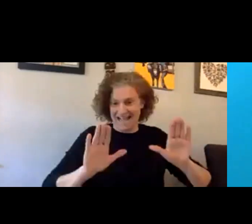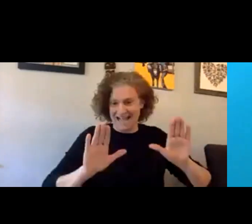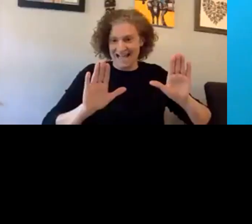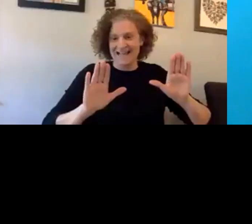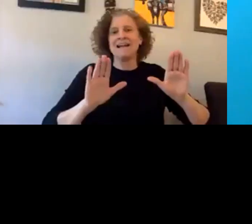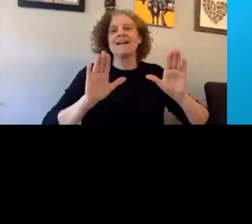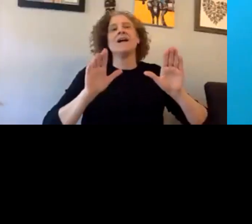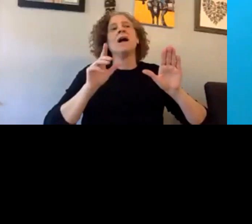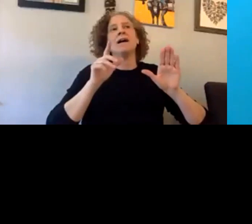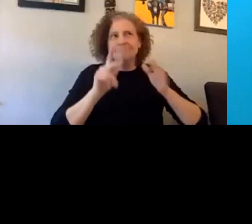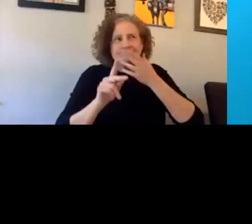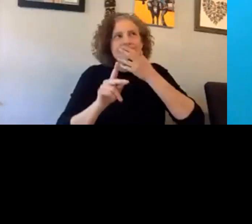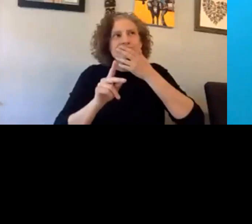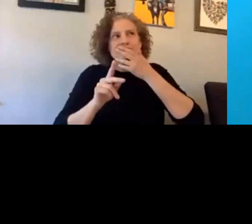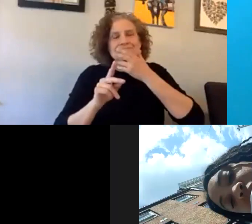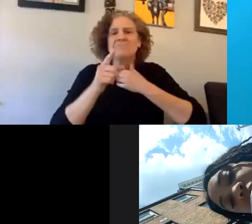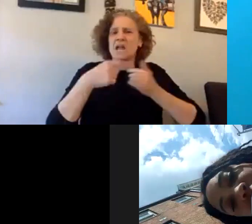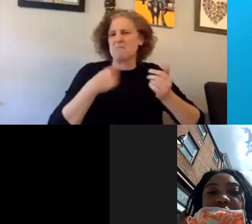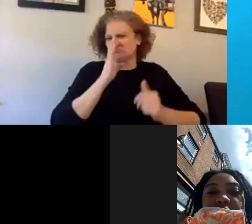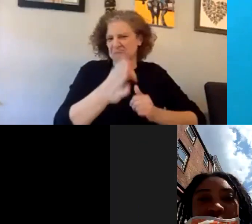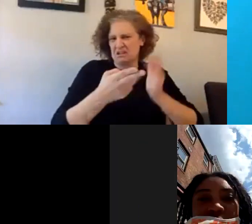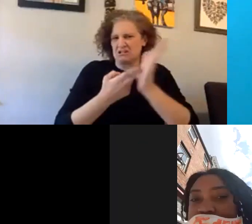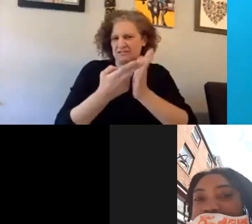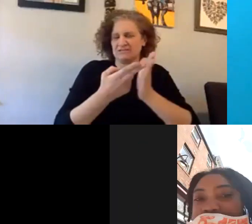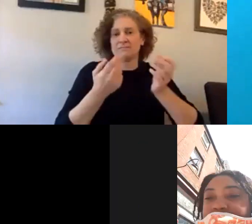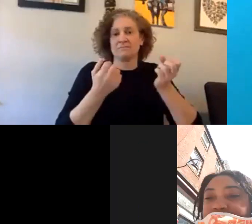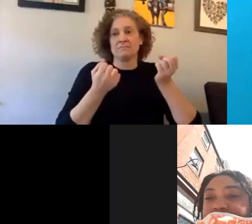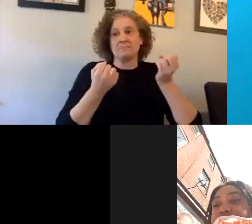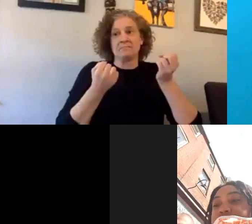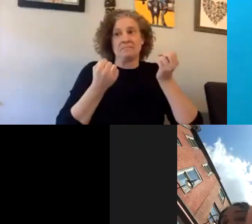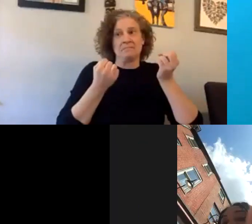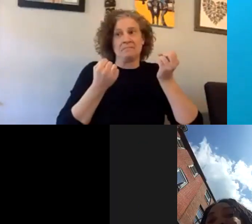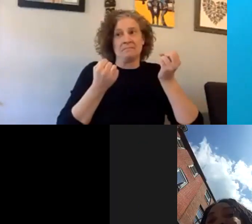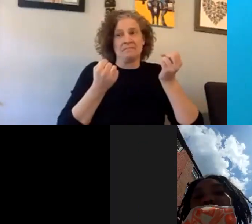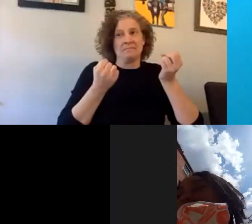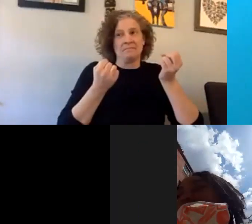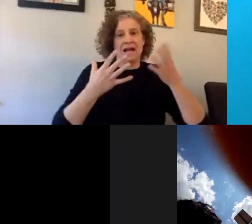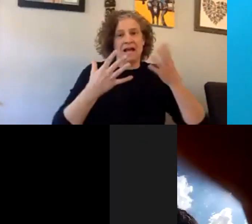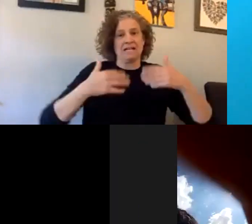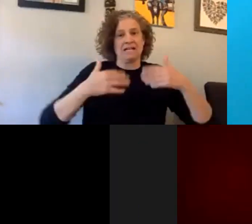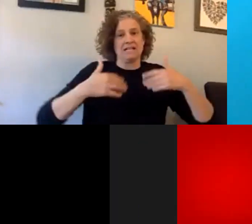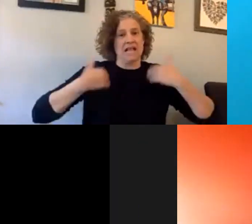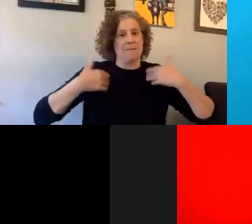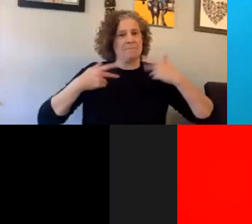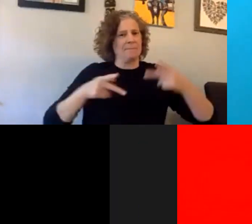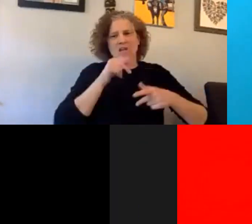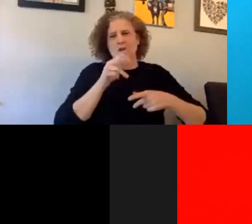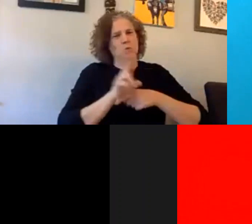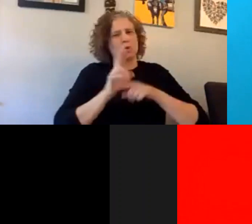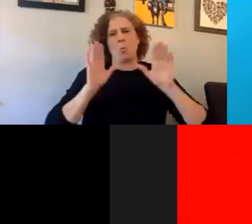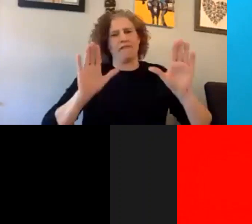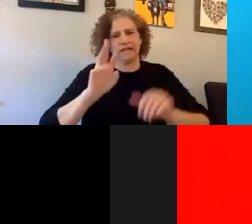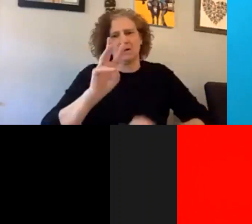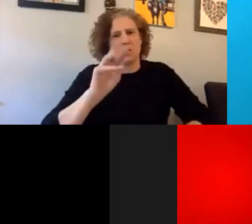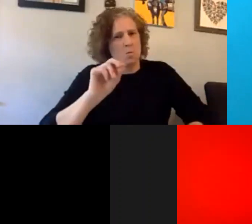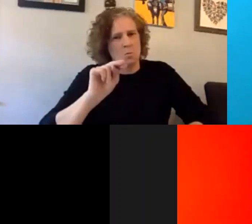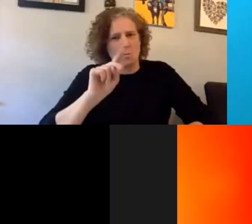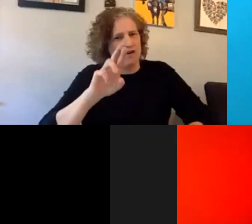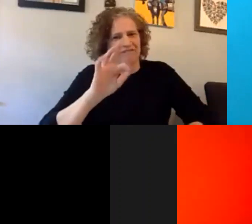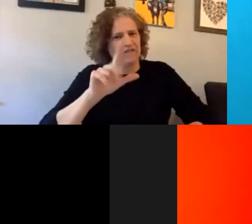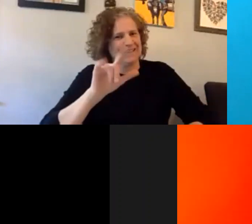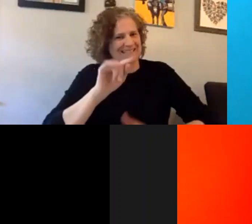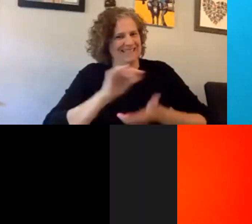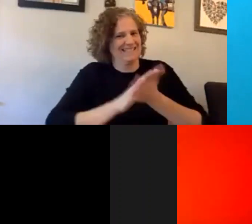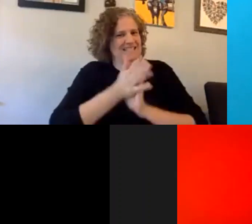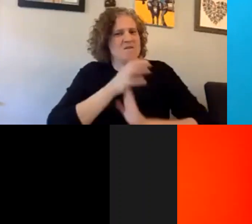somebody signs Sunday like this, with two touches in the air, I'm going to be very honest. So many young people don't